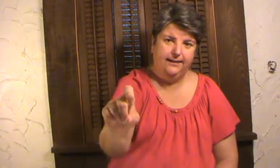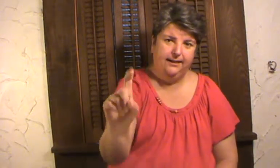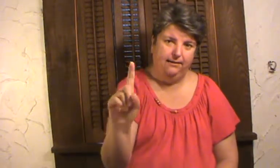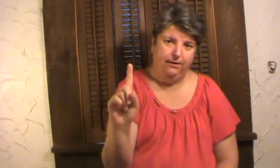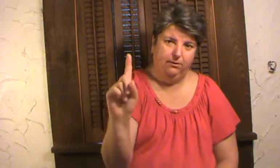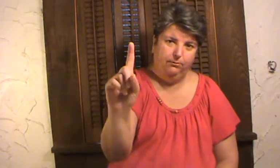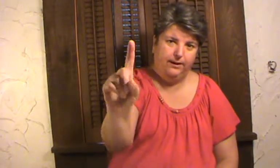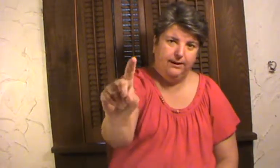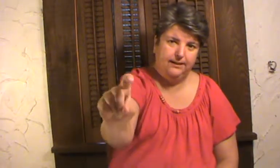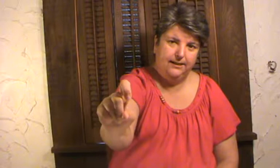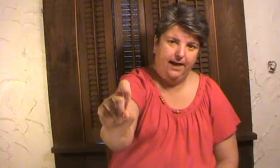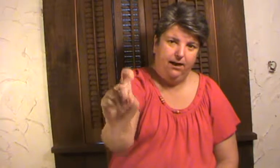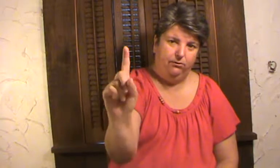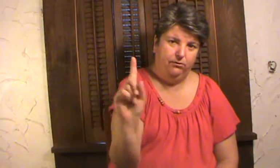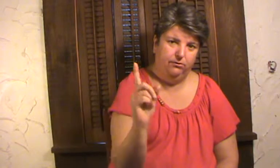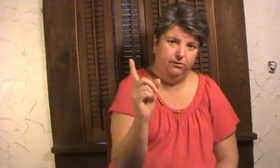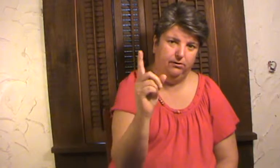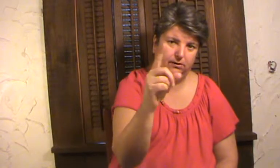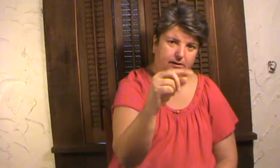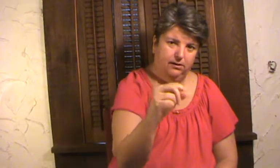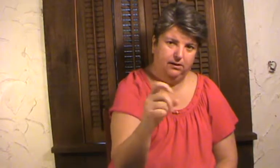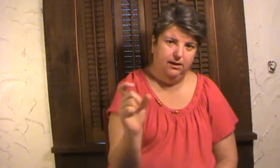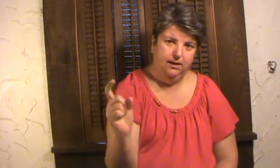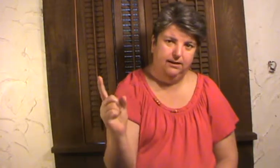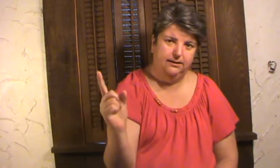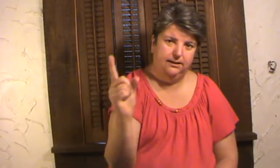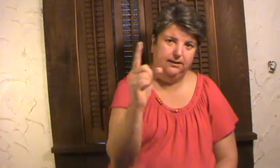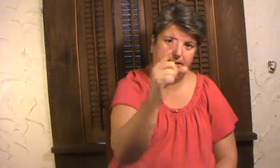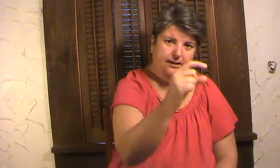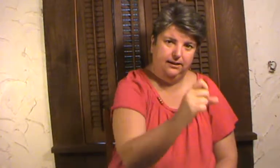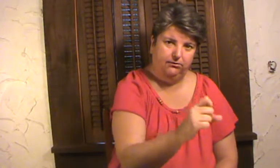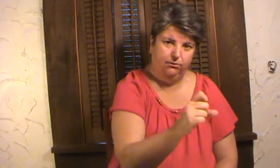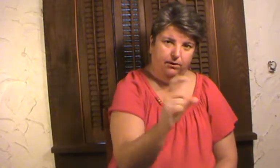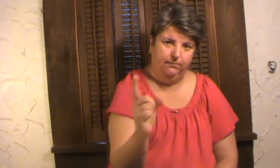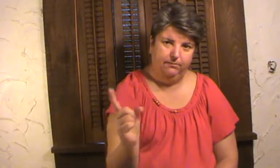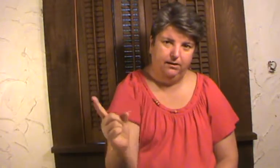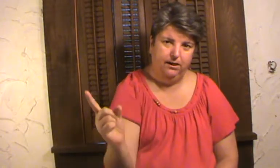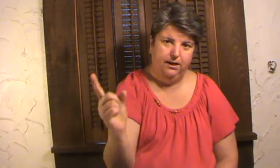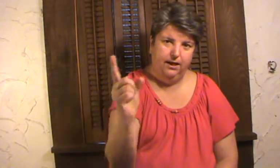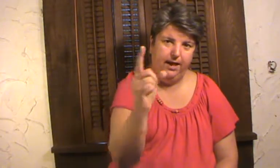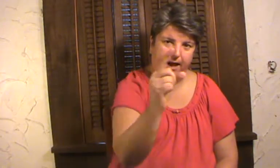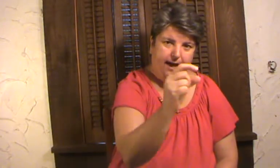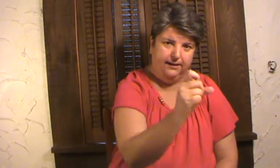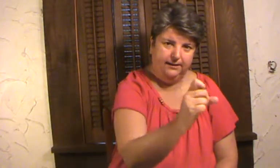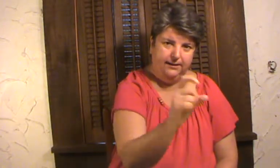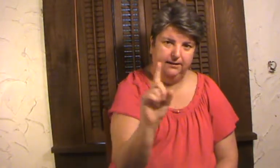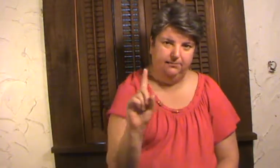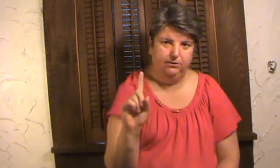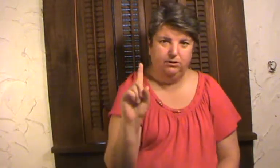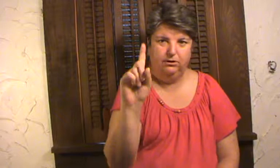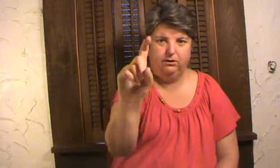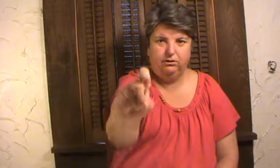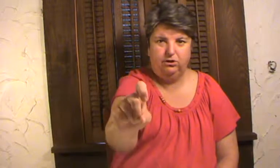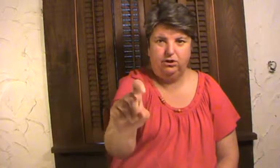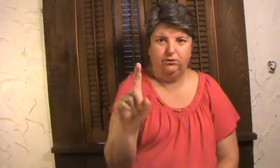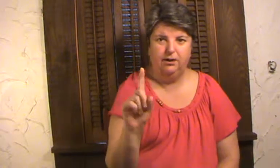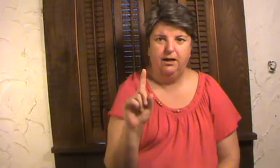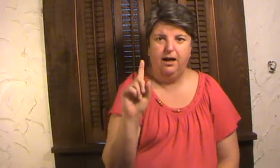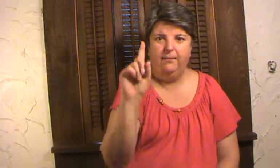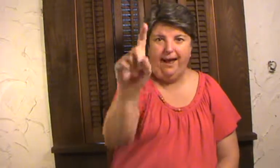them, and you bring it down. It's in this form, ask. But you go to, I'm